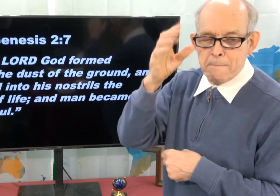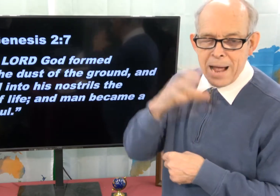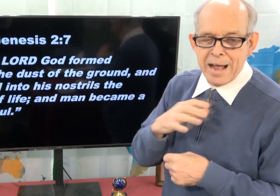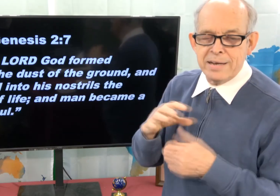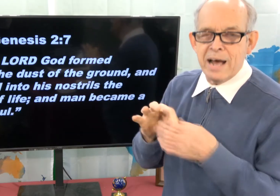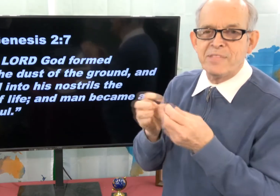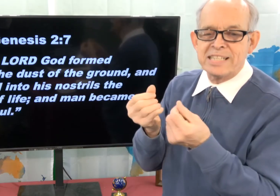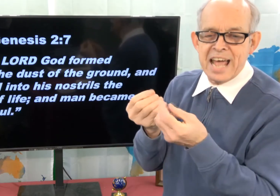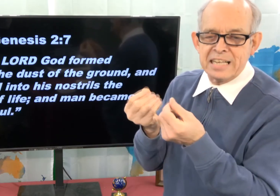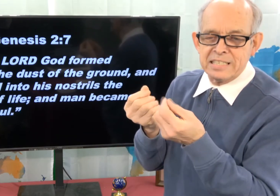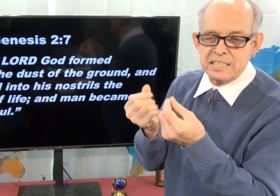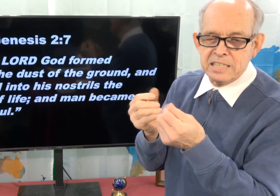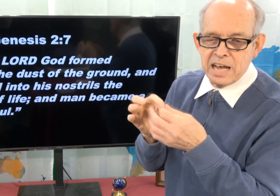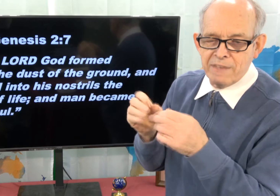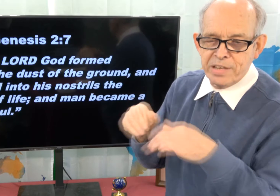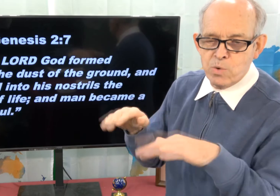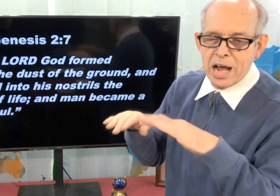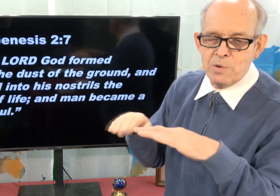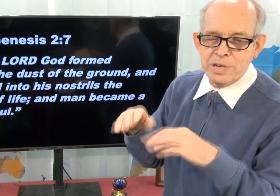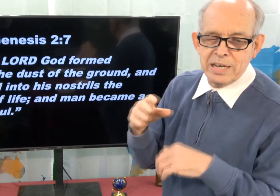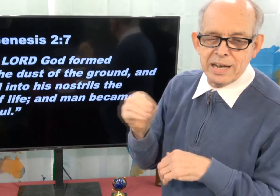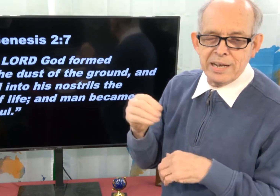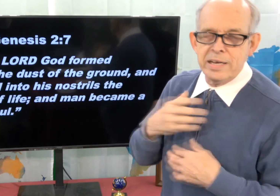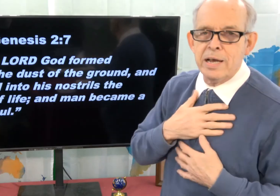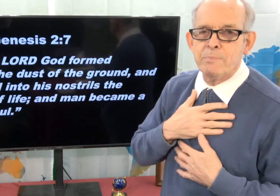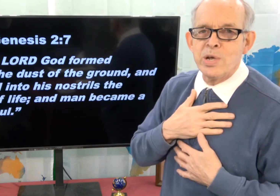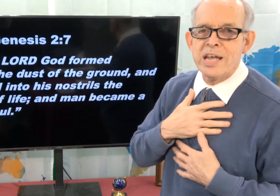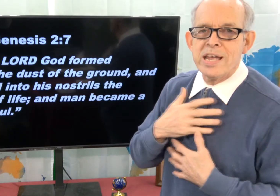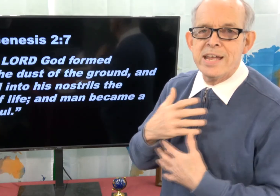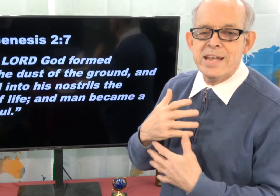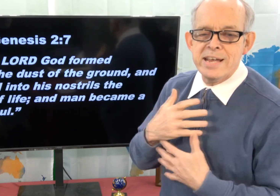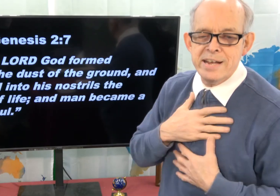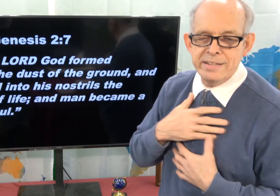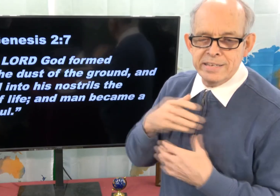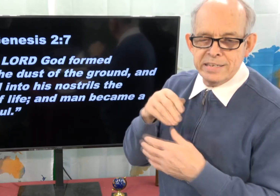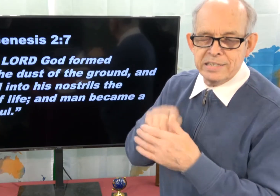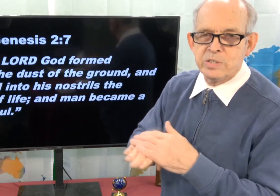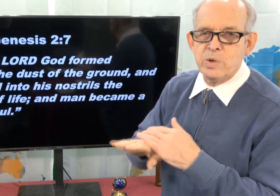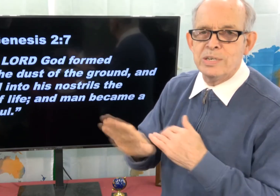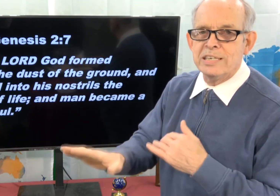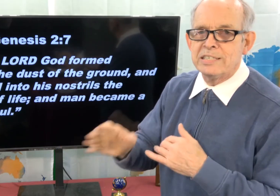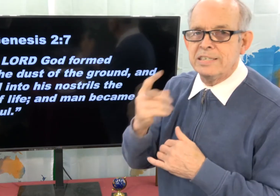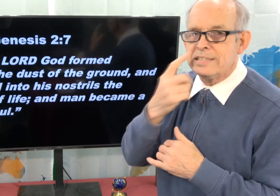man after death, at the ground and breathe into his